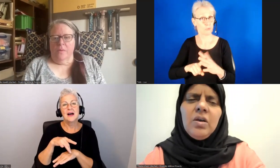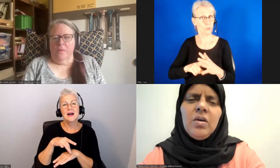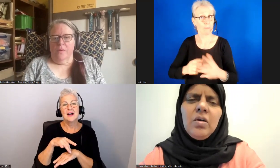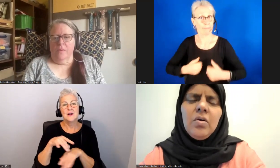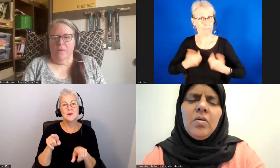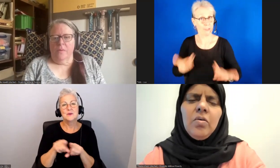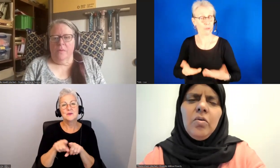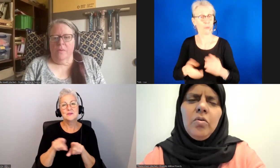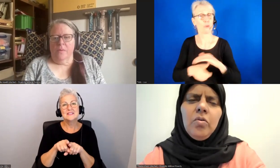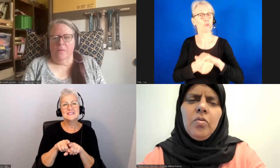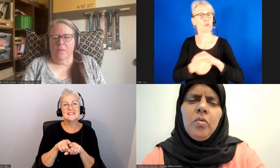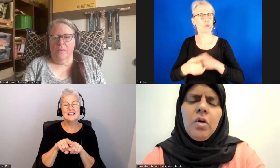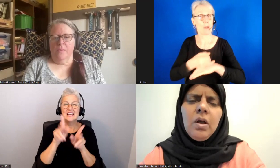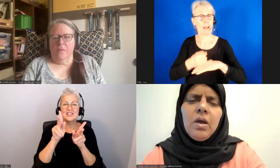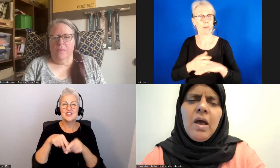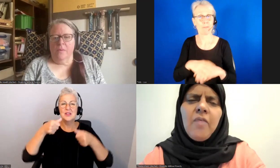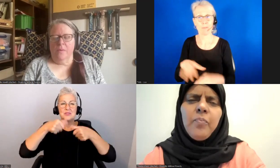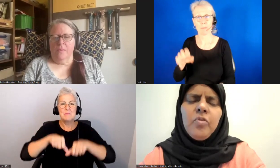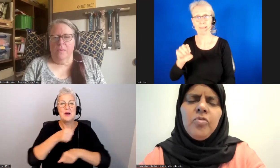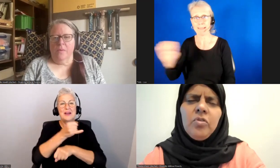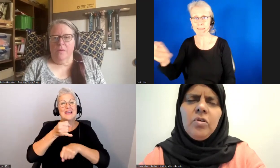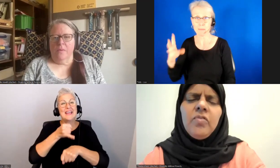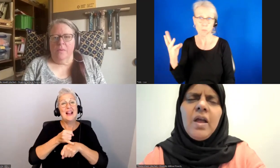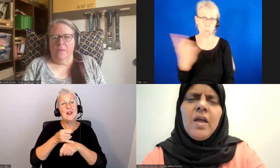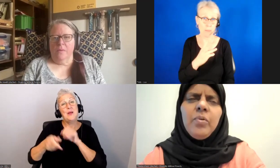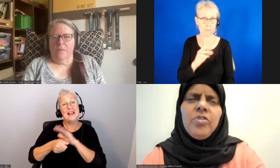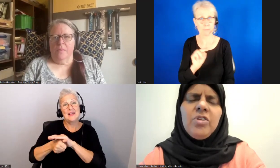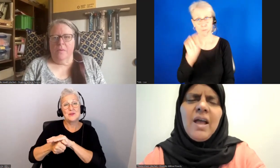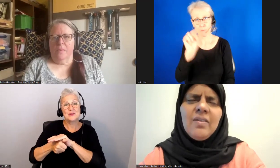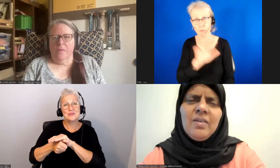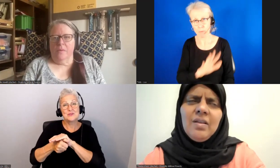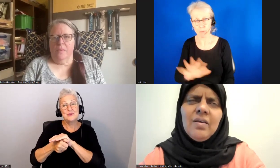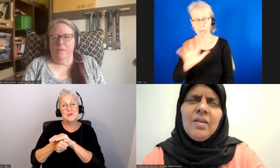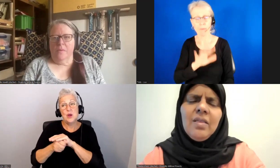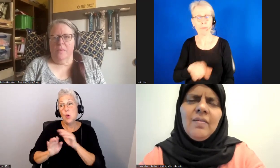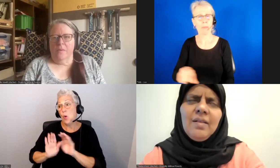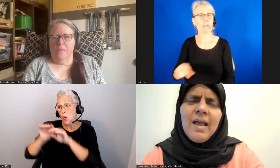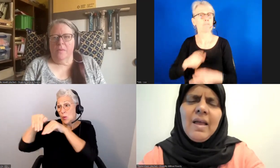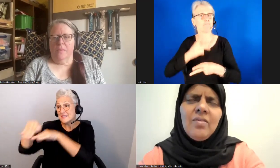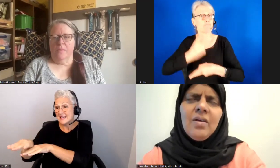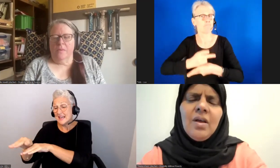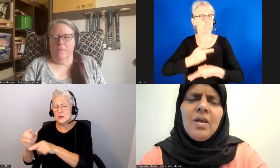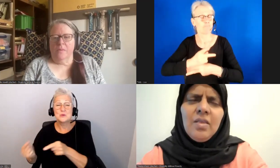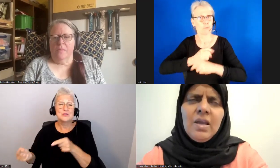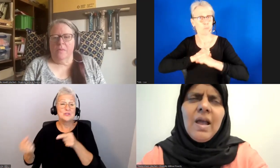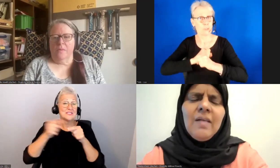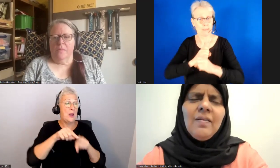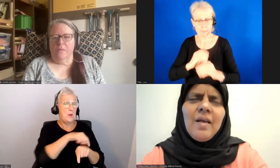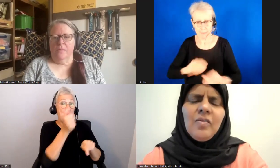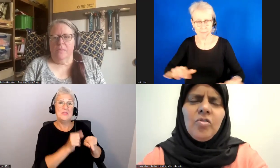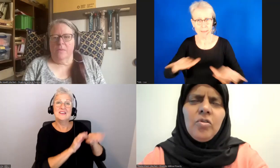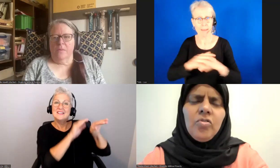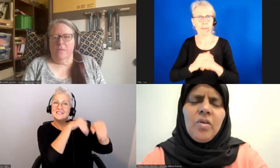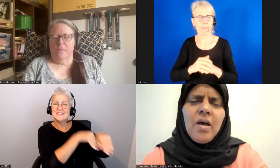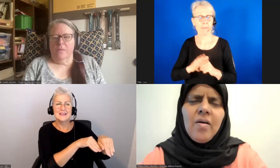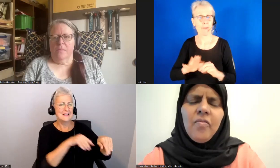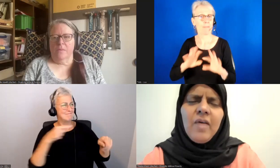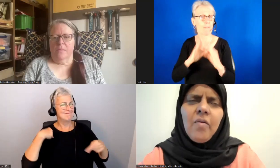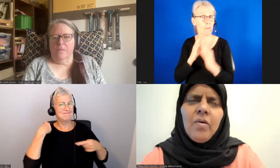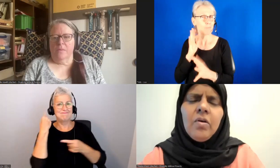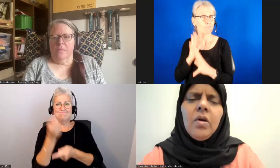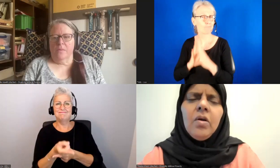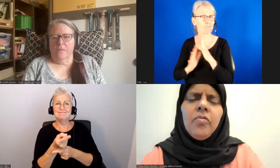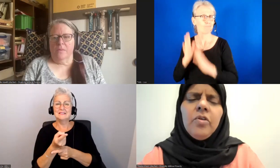sea, who have preserved and protected this land, the ancestors